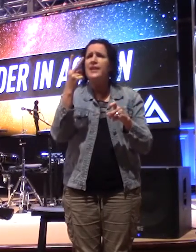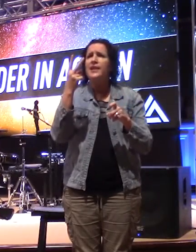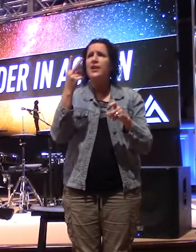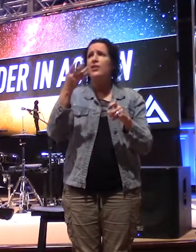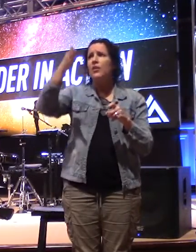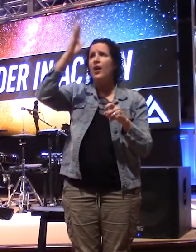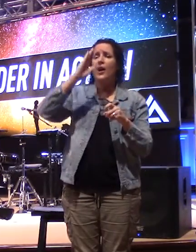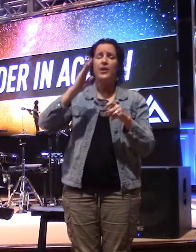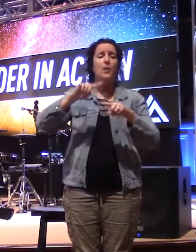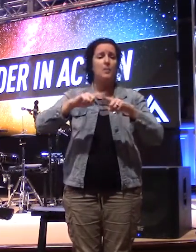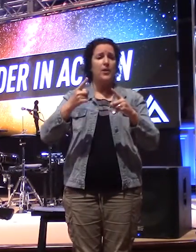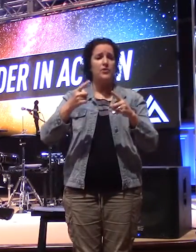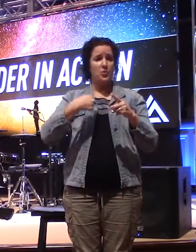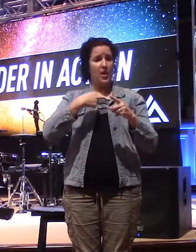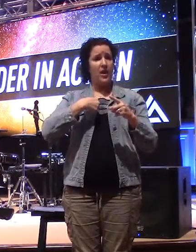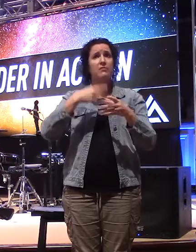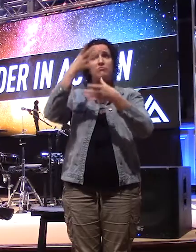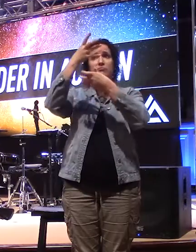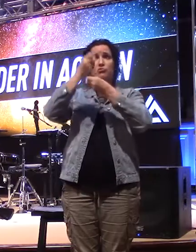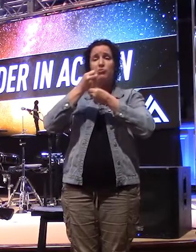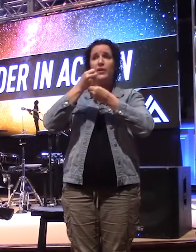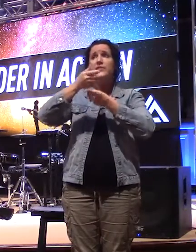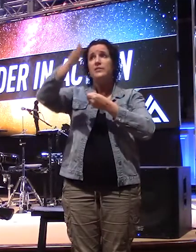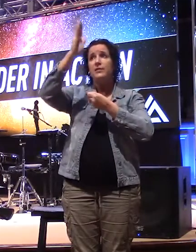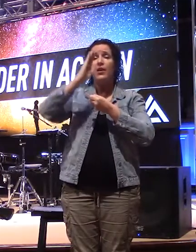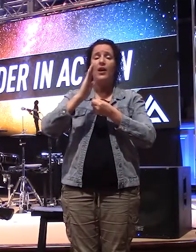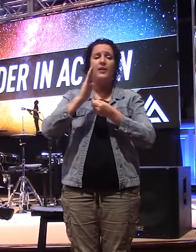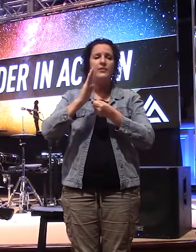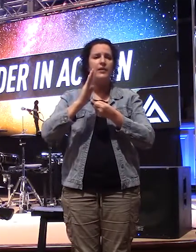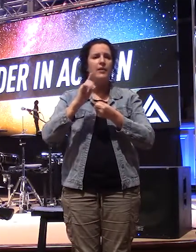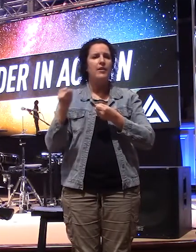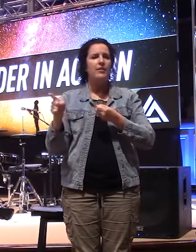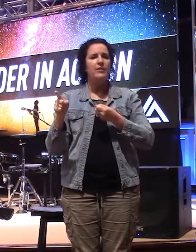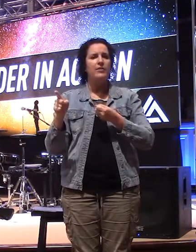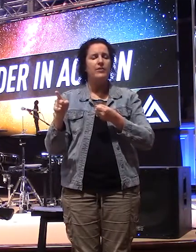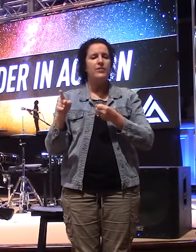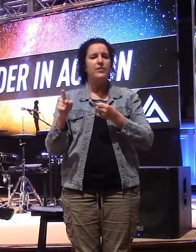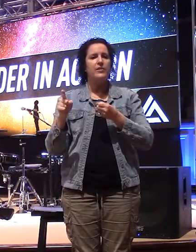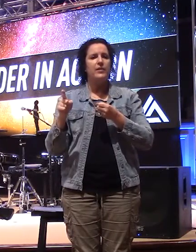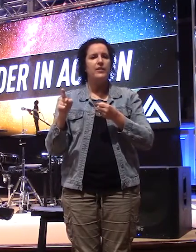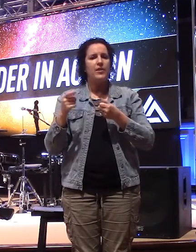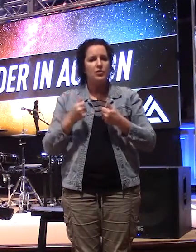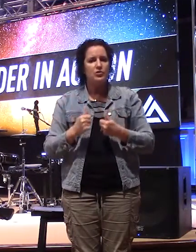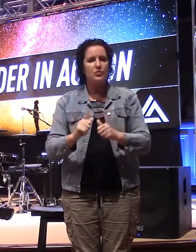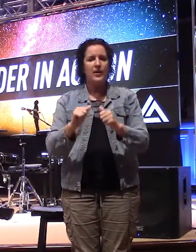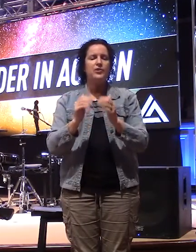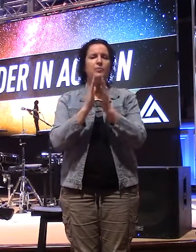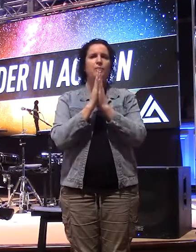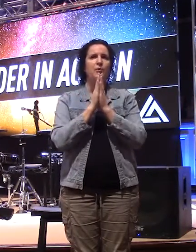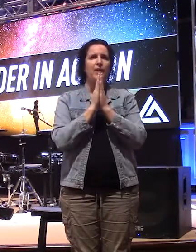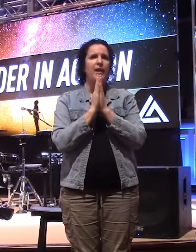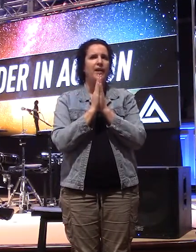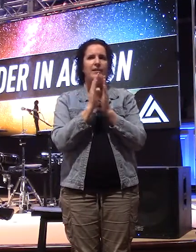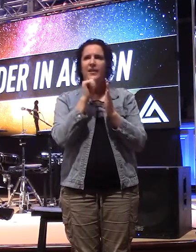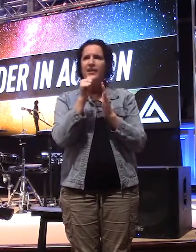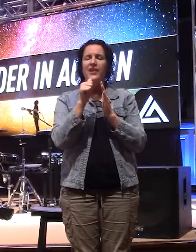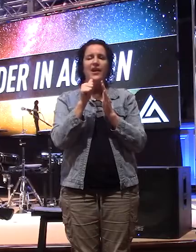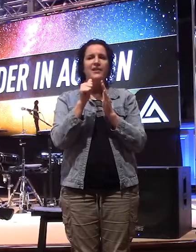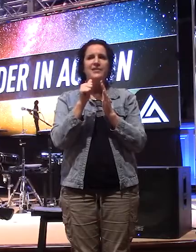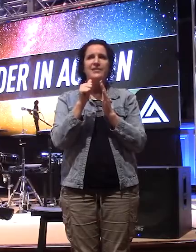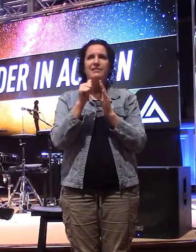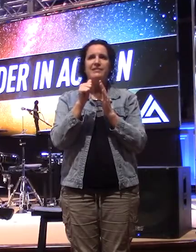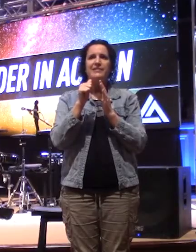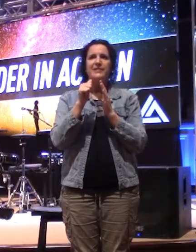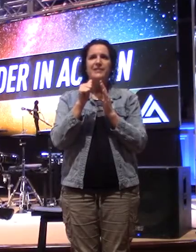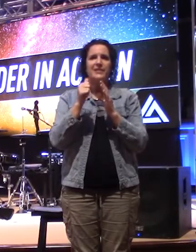Puritans talked about going through seasons of life where they were in the dark night of the soul, where they would try to pray and they couldn't get through it, but they didn't